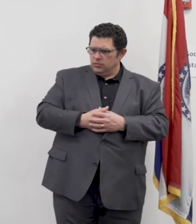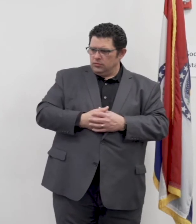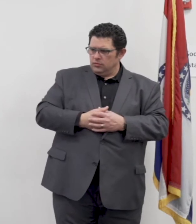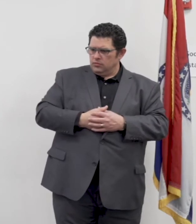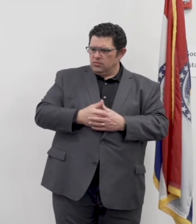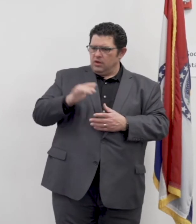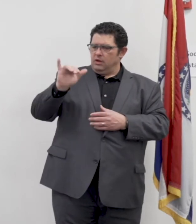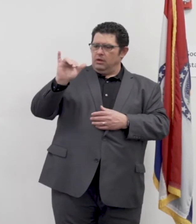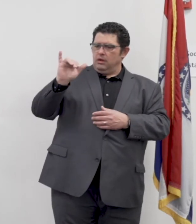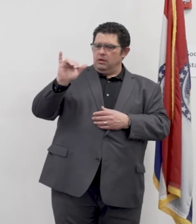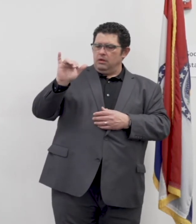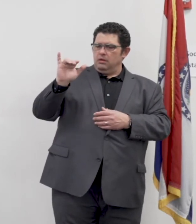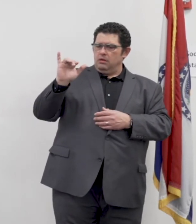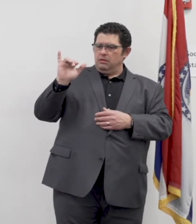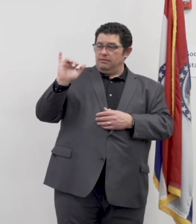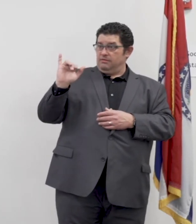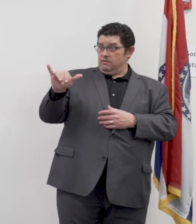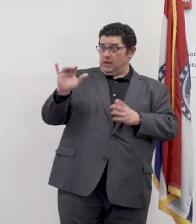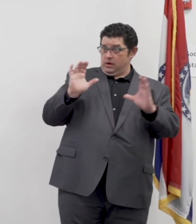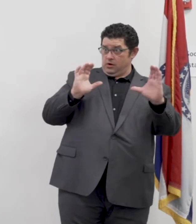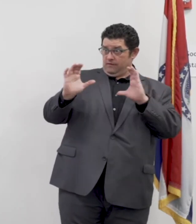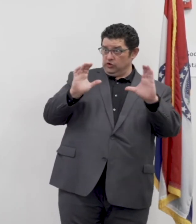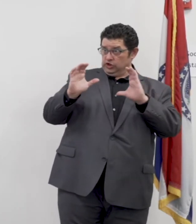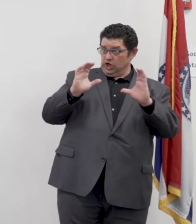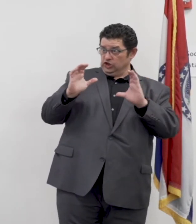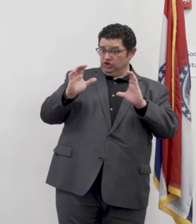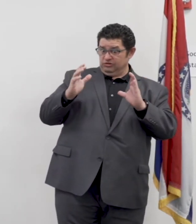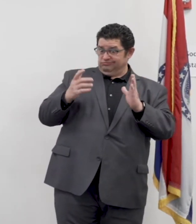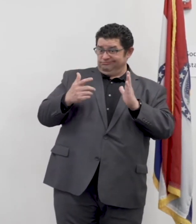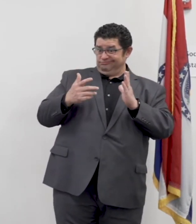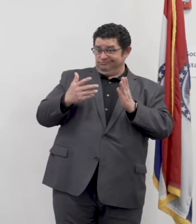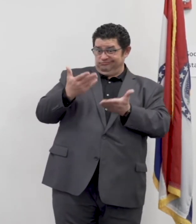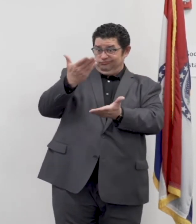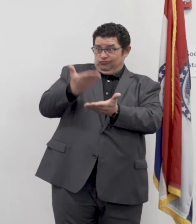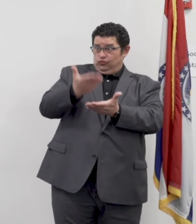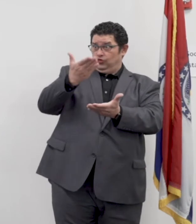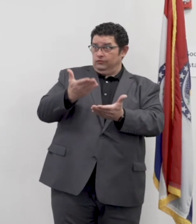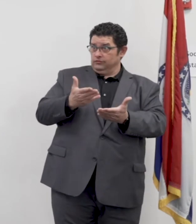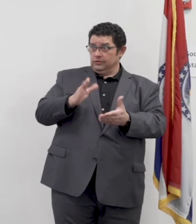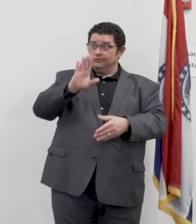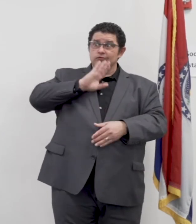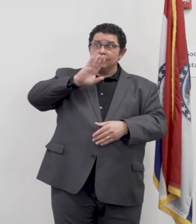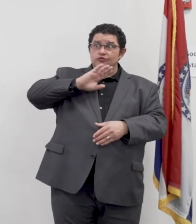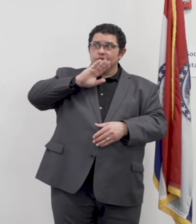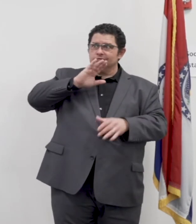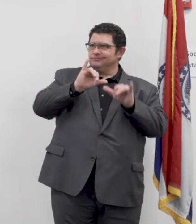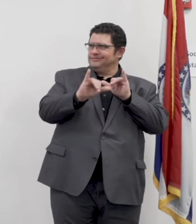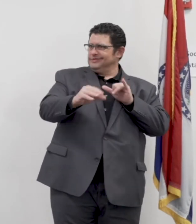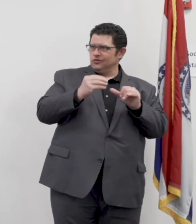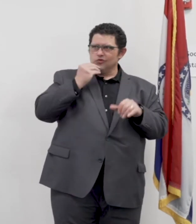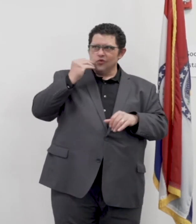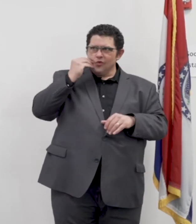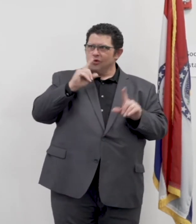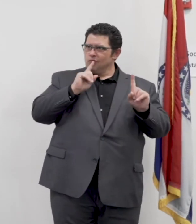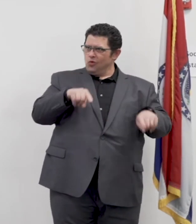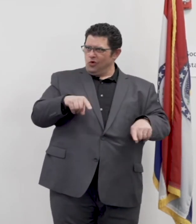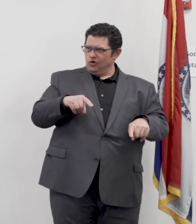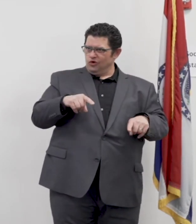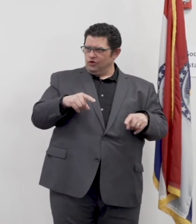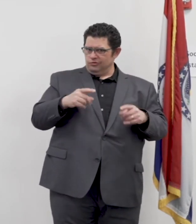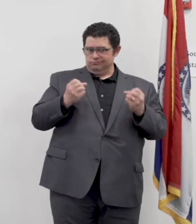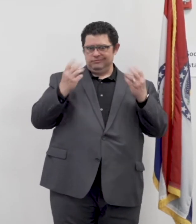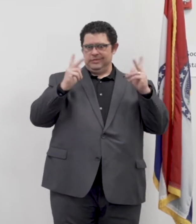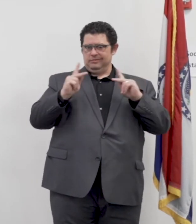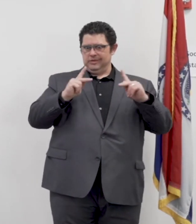that whole conversation is just an expression of the frustration of the stay-at-home orders, and it's expressed in many different ways in our community. And I